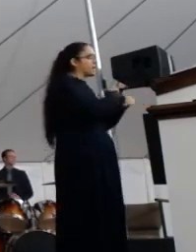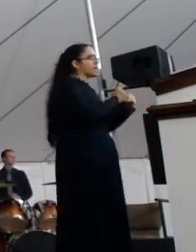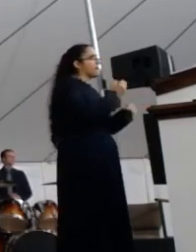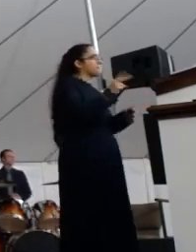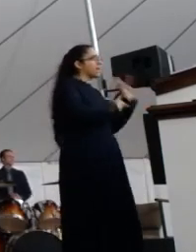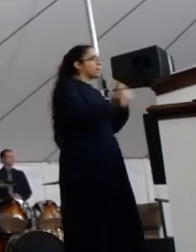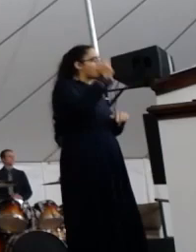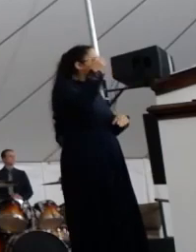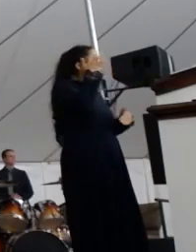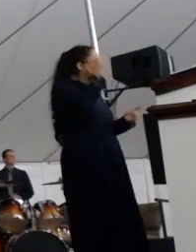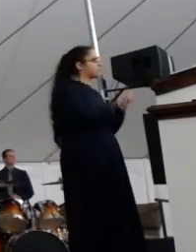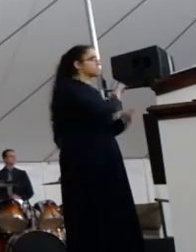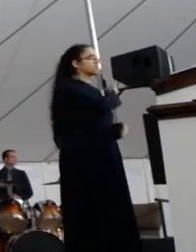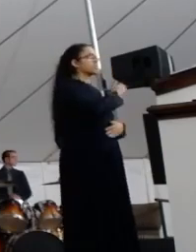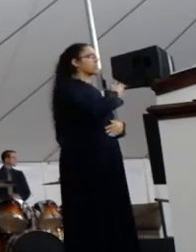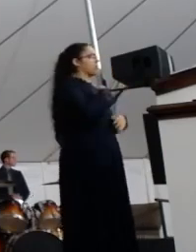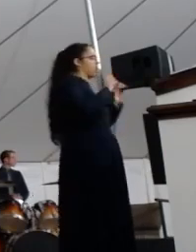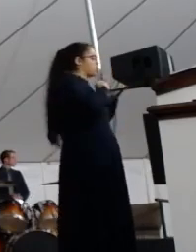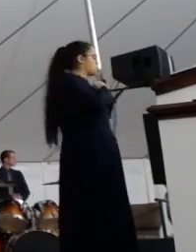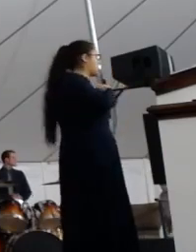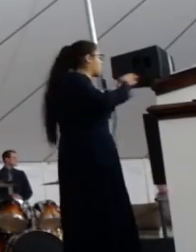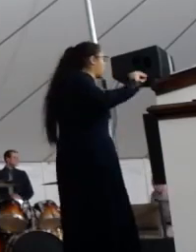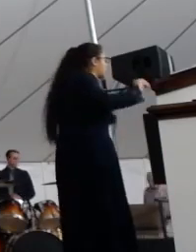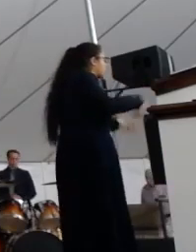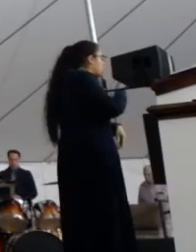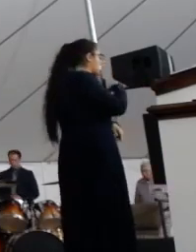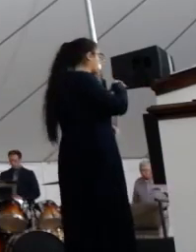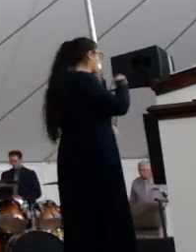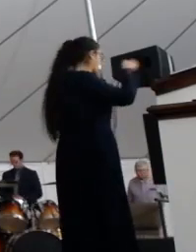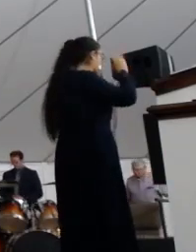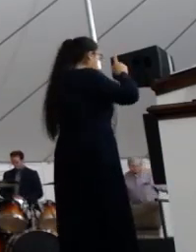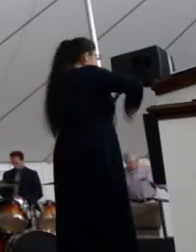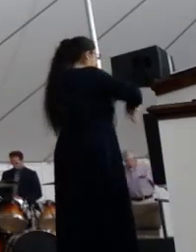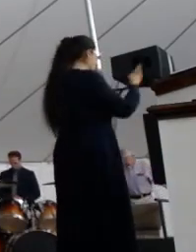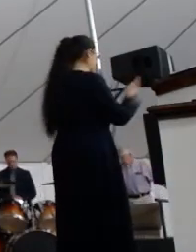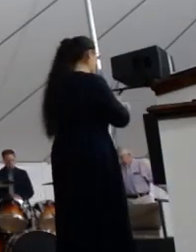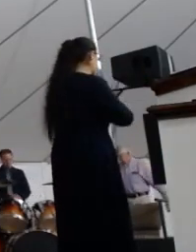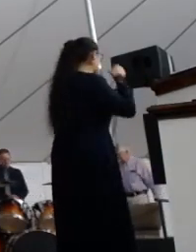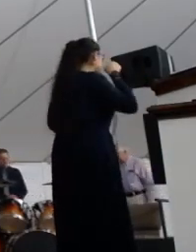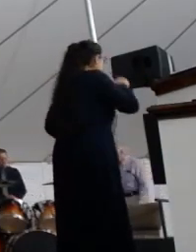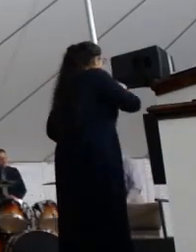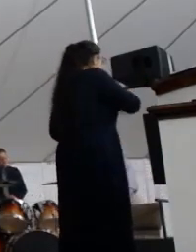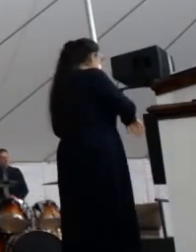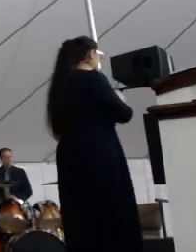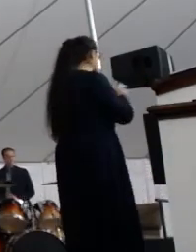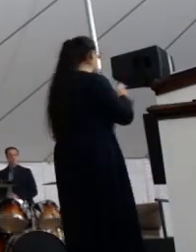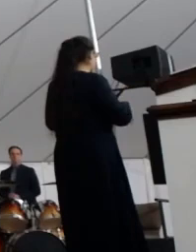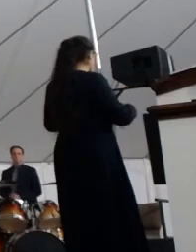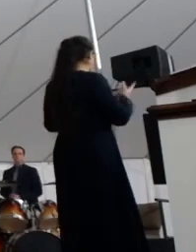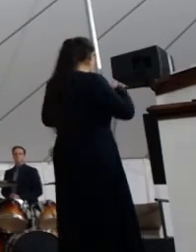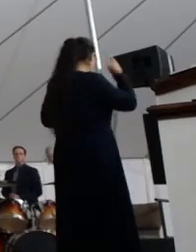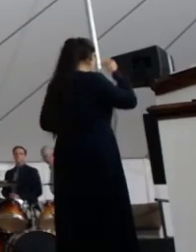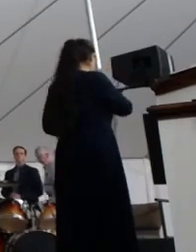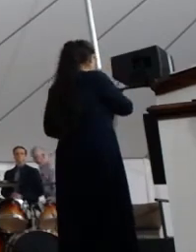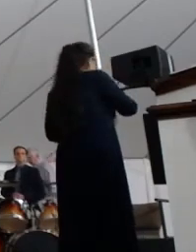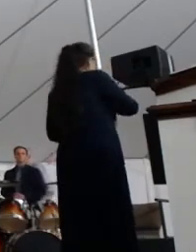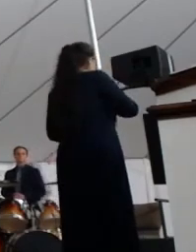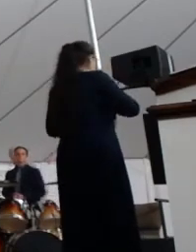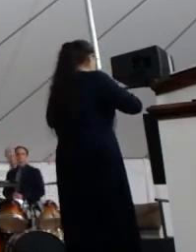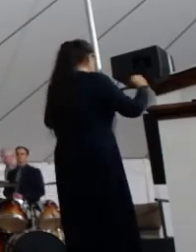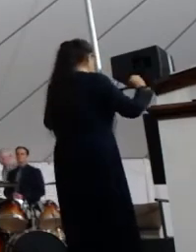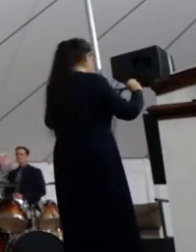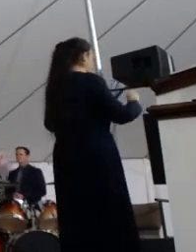you're a nothing, you're a nobody. God's never going to use you. You're never going to have revival. Nothing's ever going to happen for you or your church or your family.